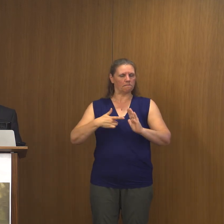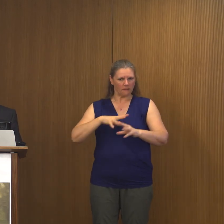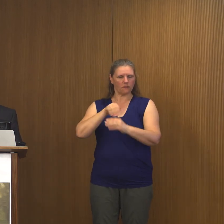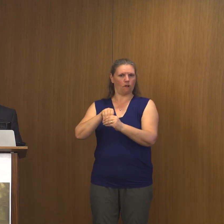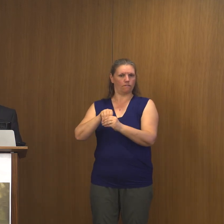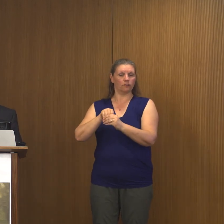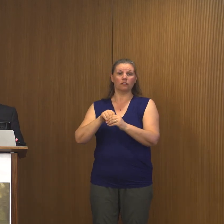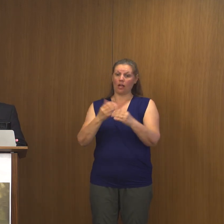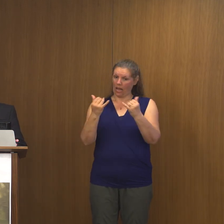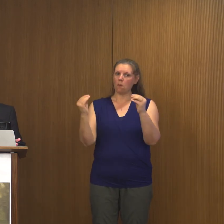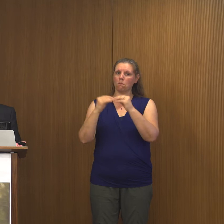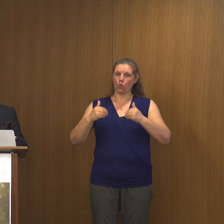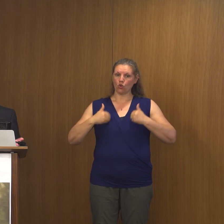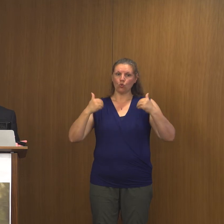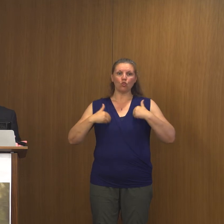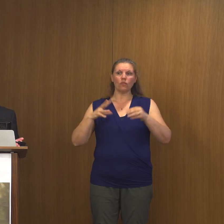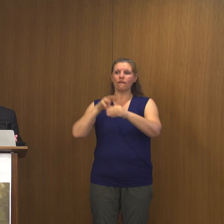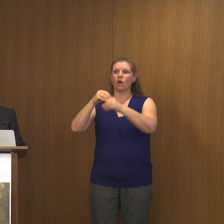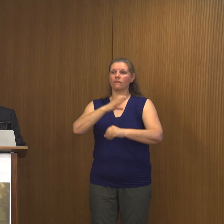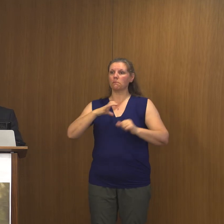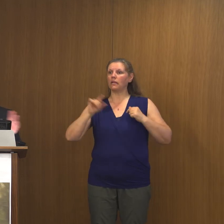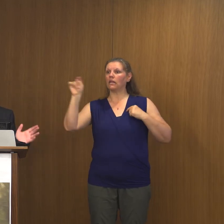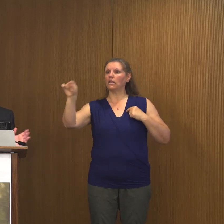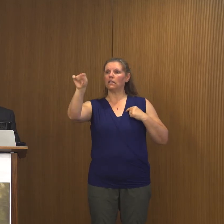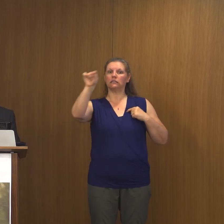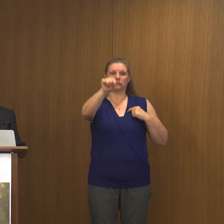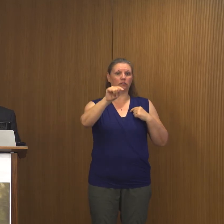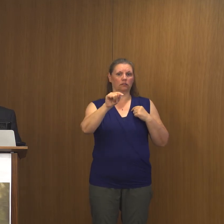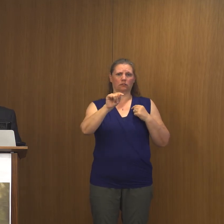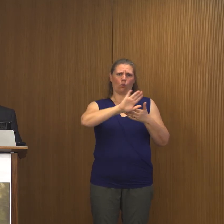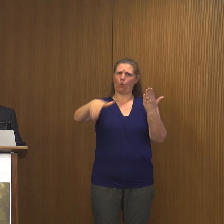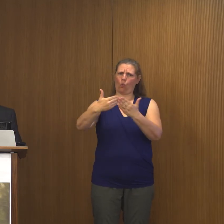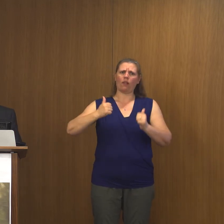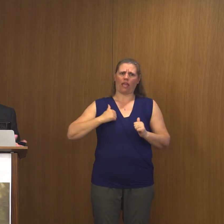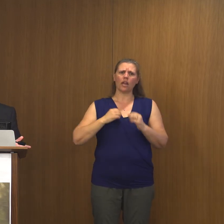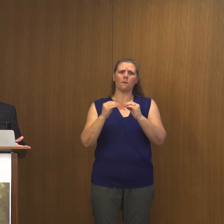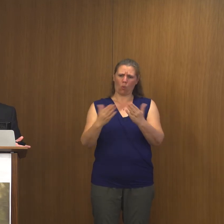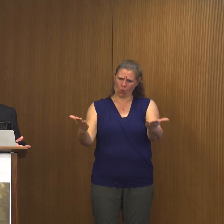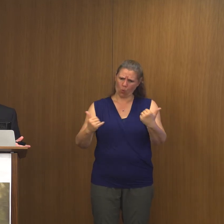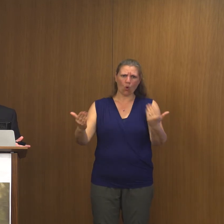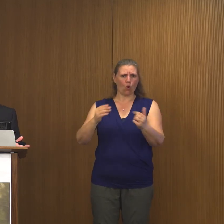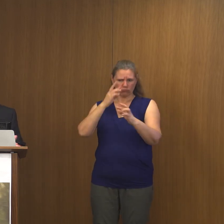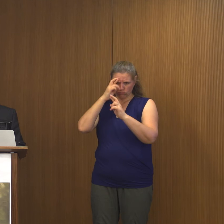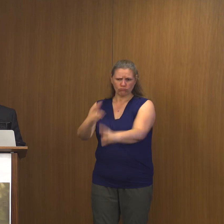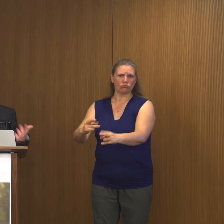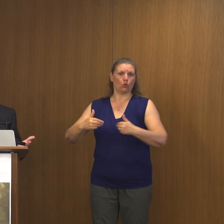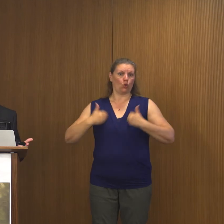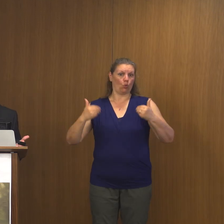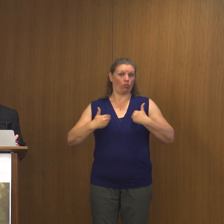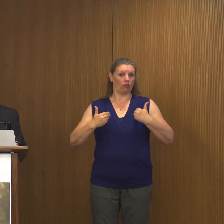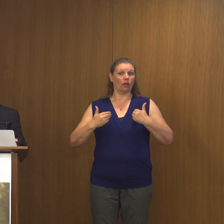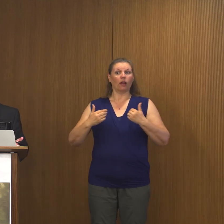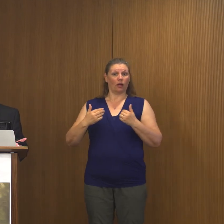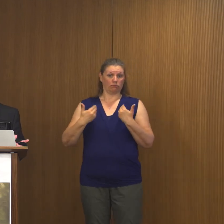seeing more and more youth involved in committees, organizations, and events across the country. So being here today is because Canada believes